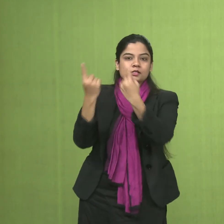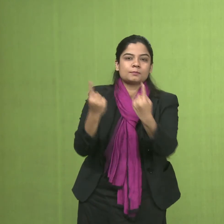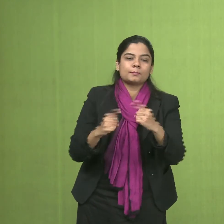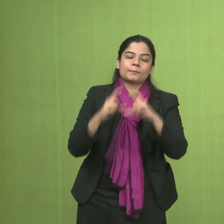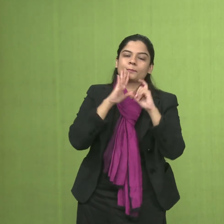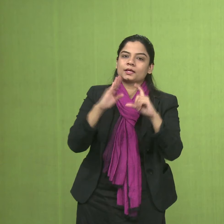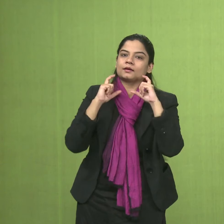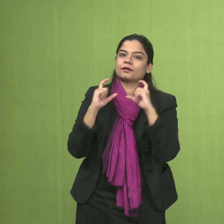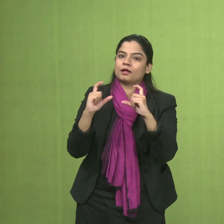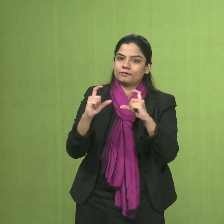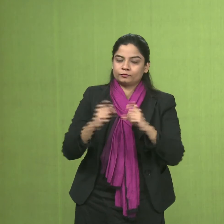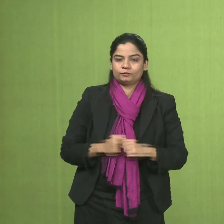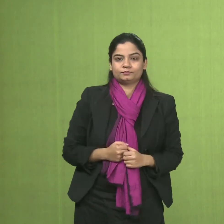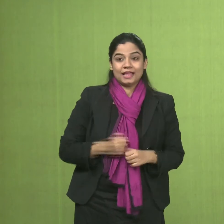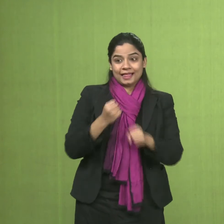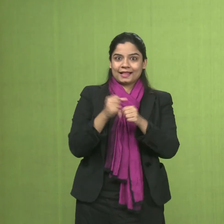Always buy the ISI marked